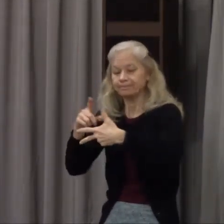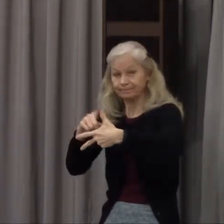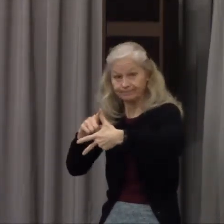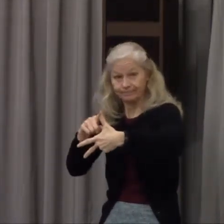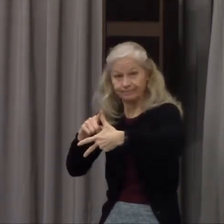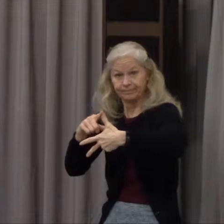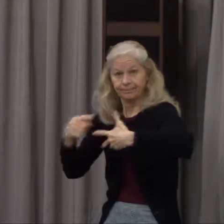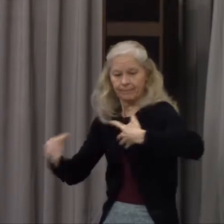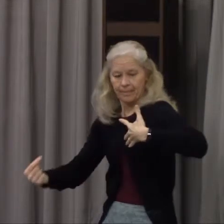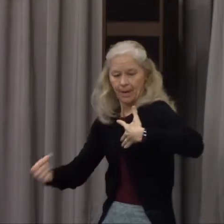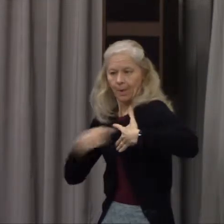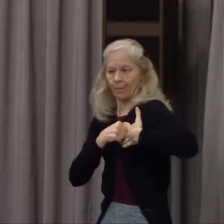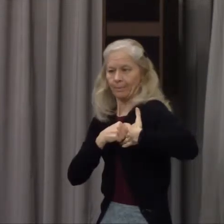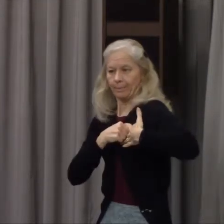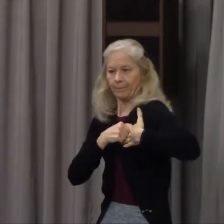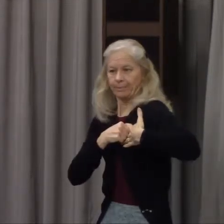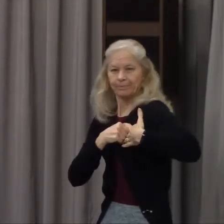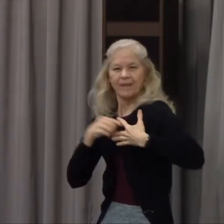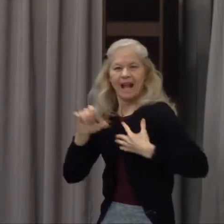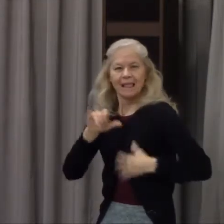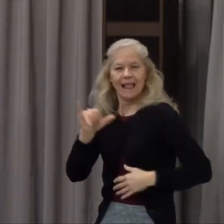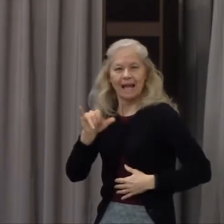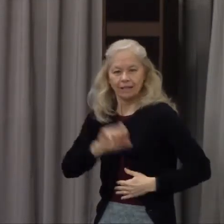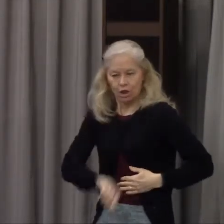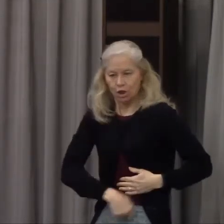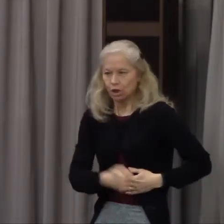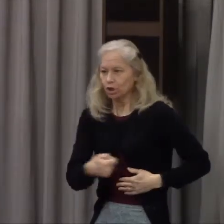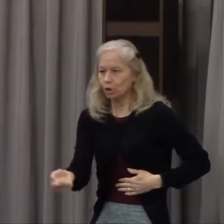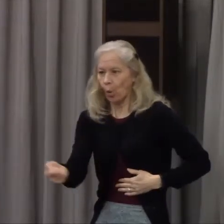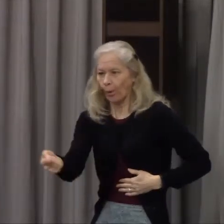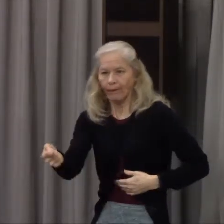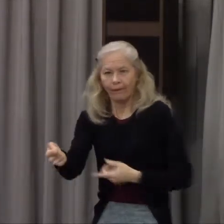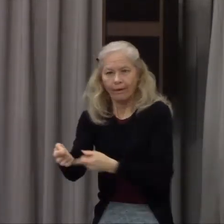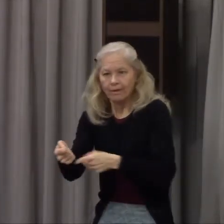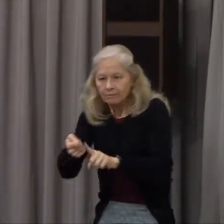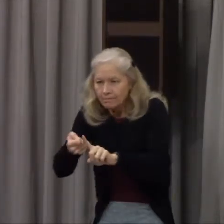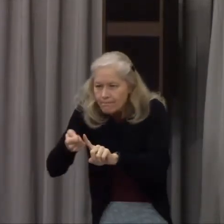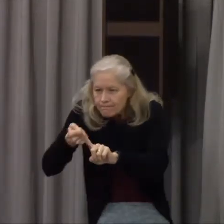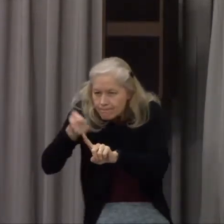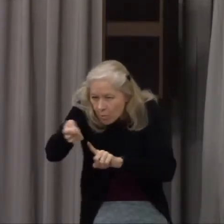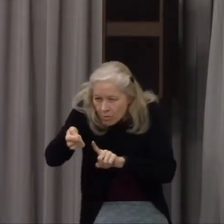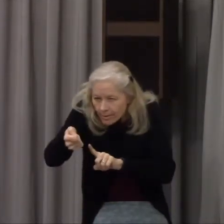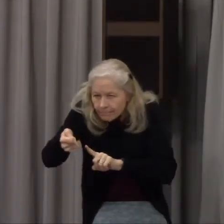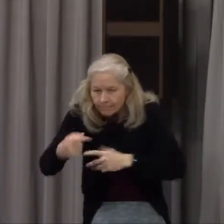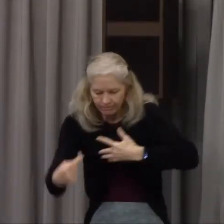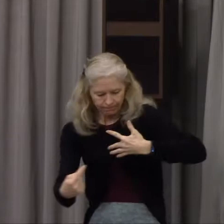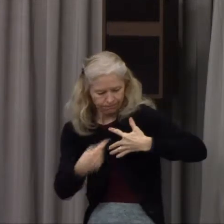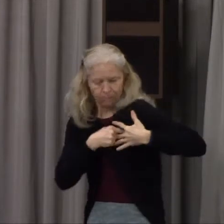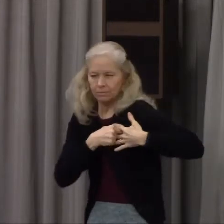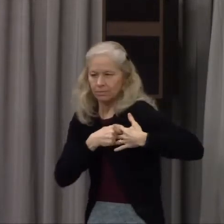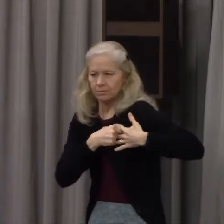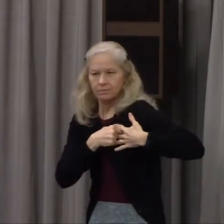You see, in order for God to work in our hearts, to draw us close to